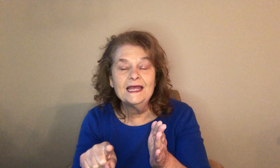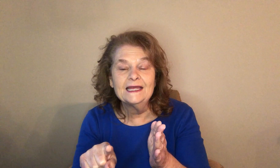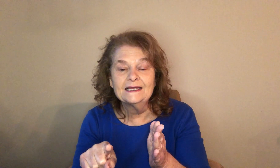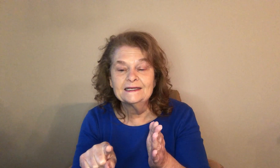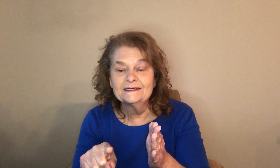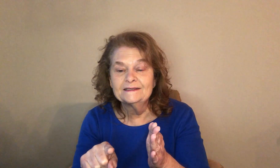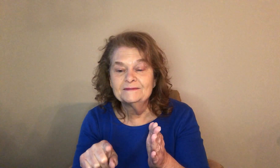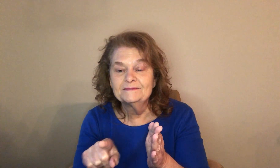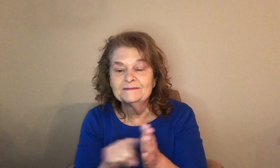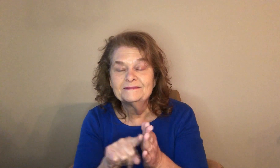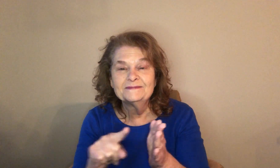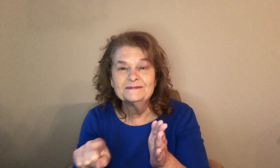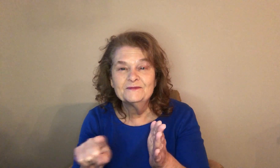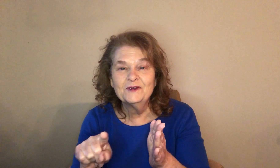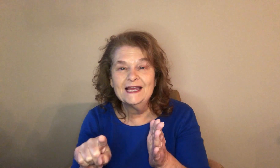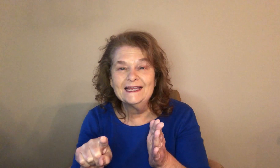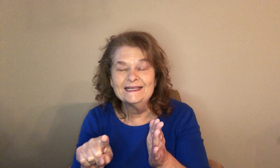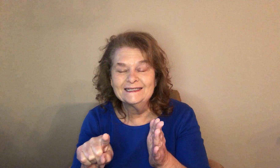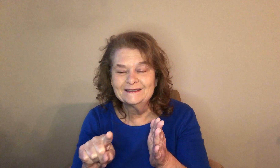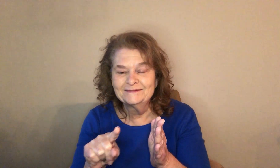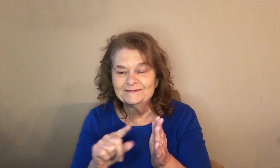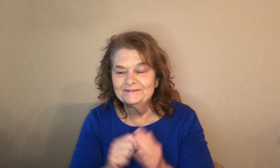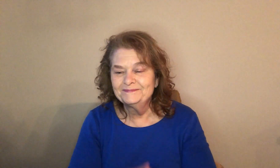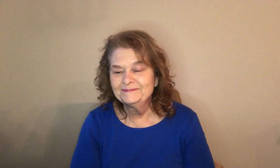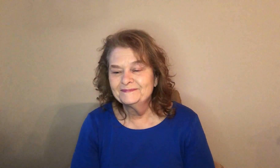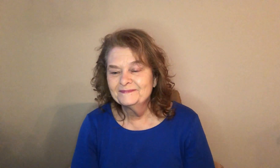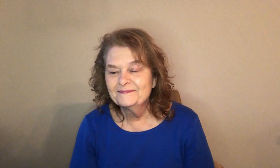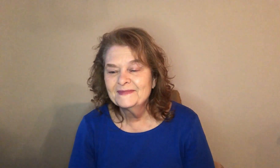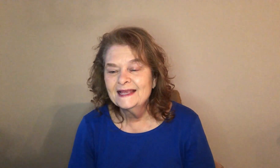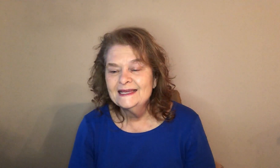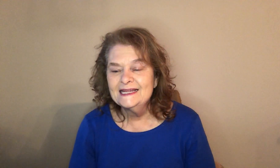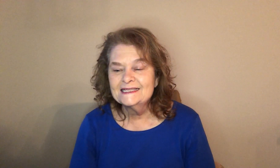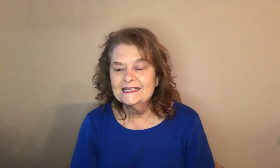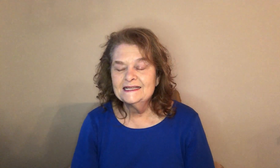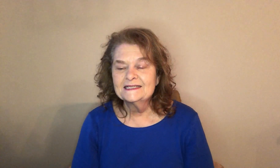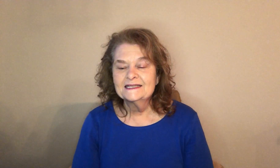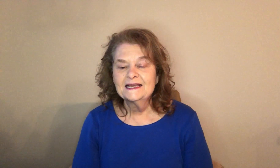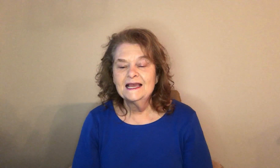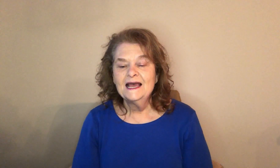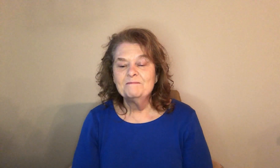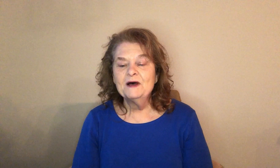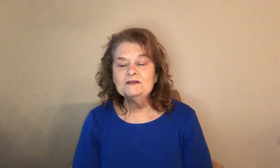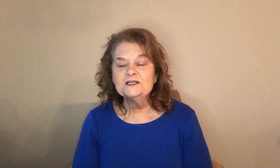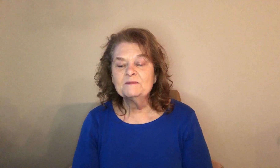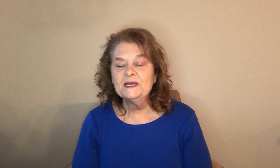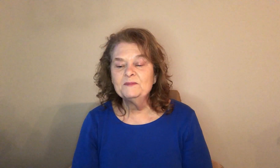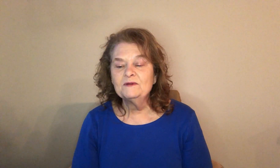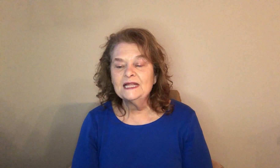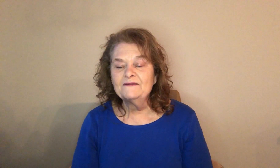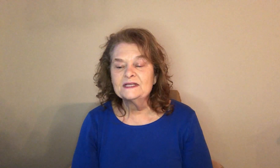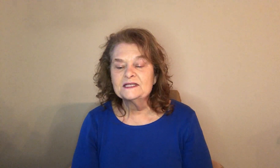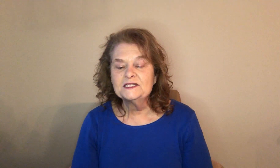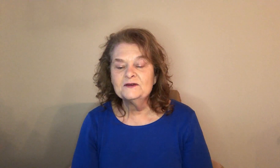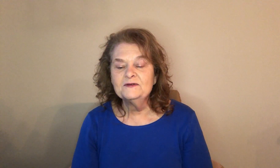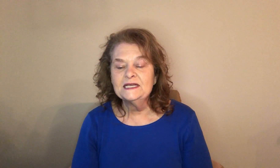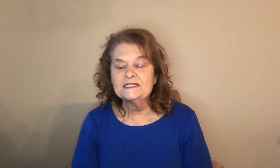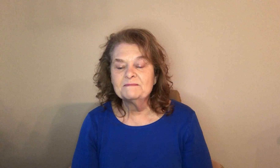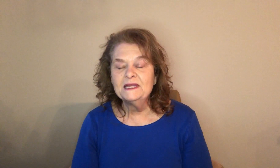rang, rang. Next sentence. Most of the people left as soon as the meeting